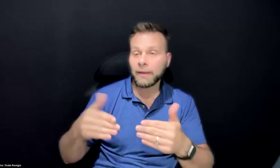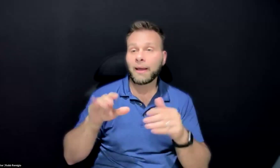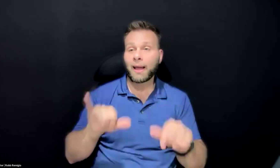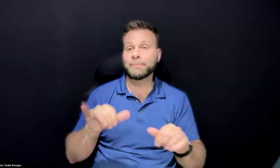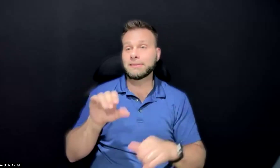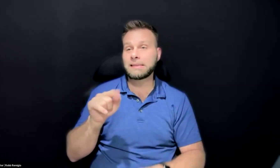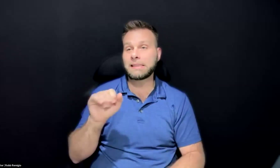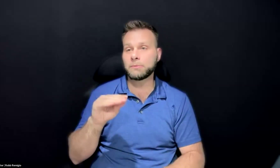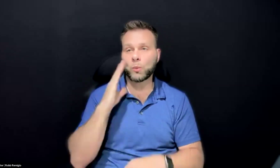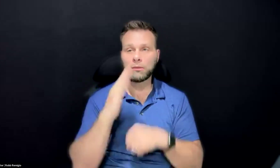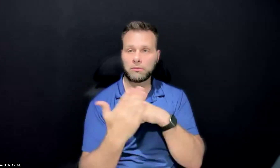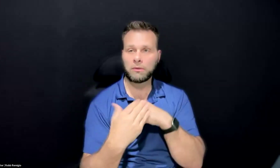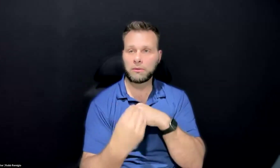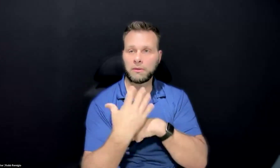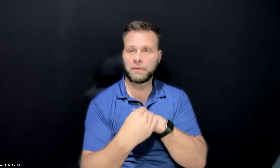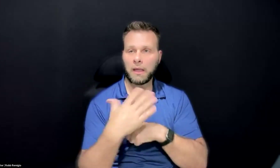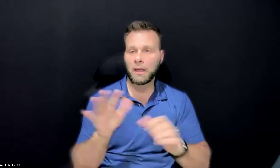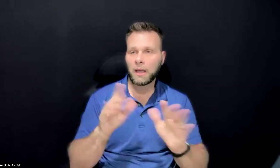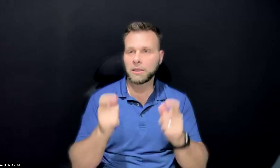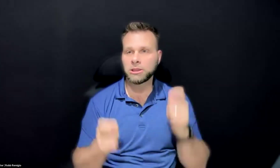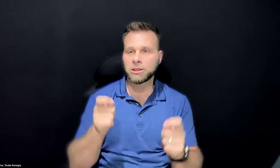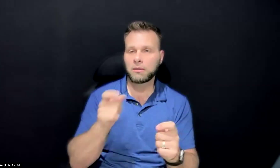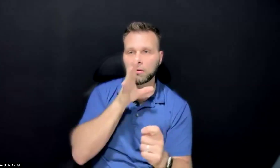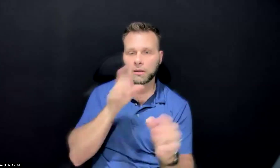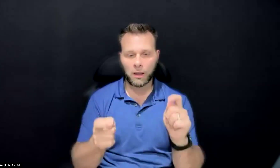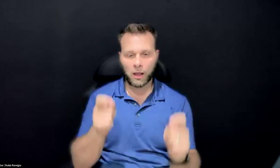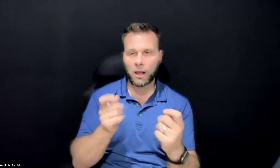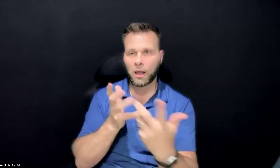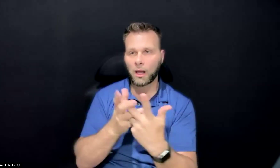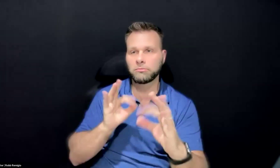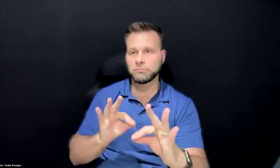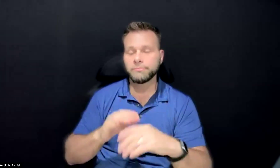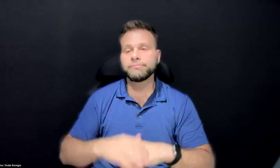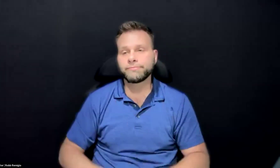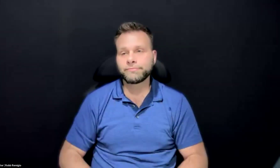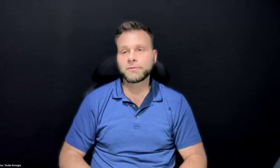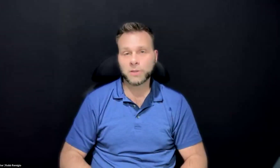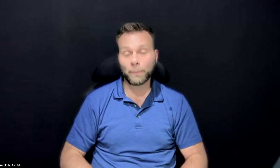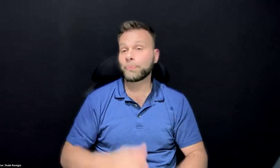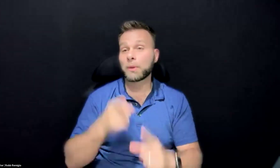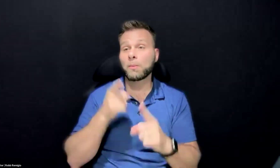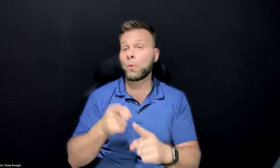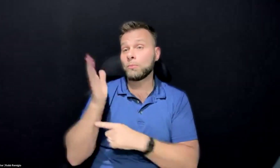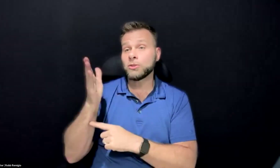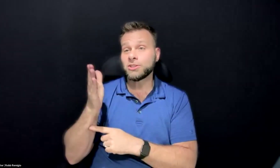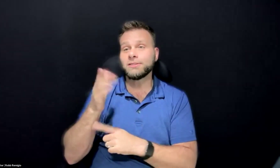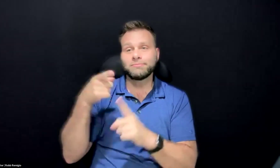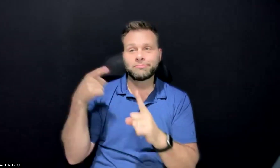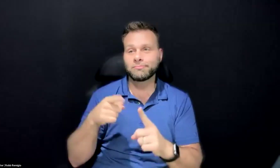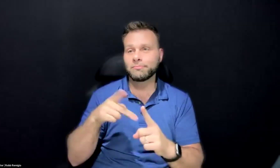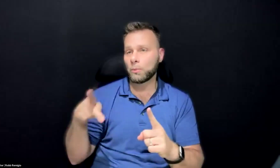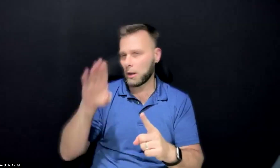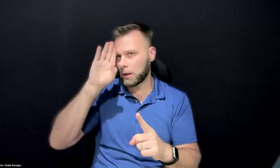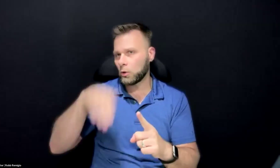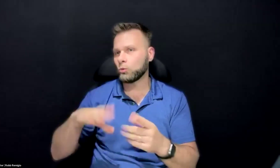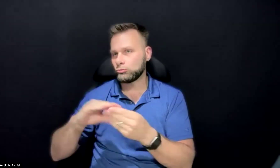But my question, and I know that the title and the theme of this presentation is PowerPoint,